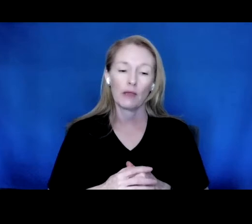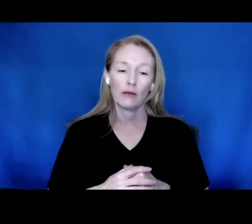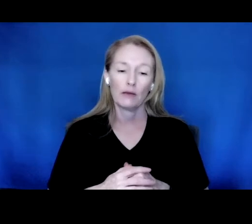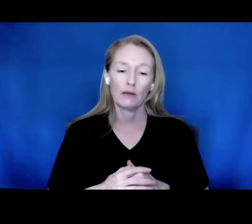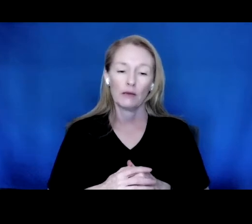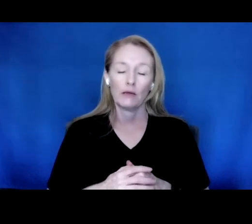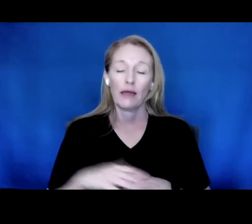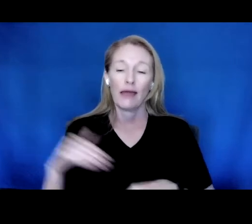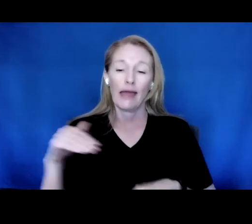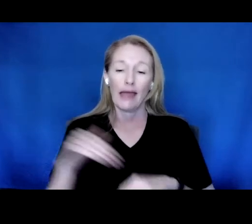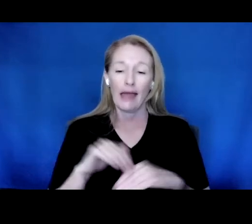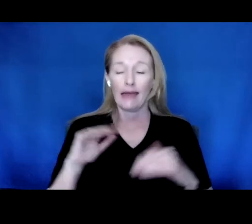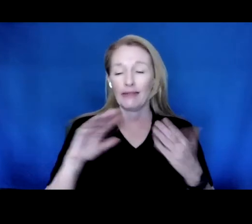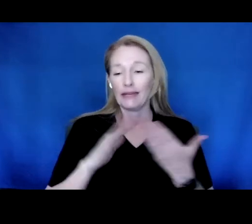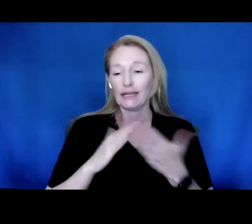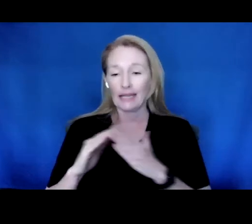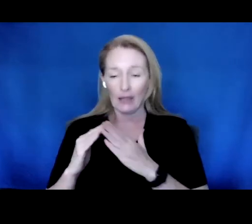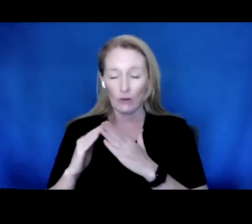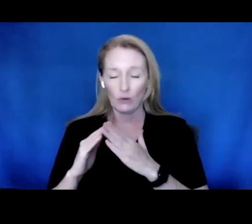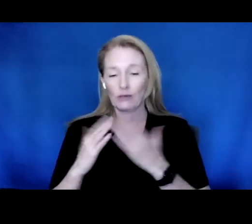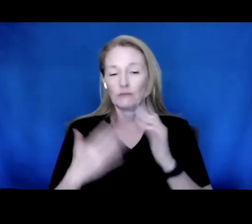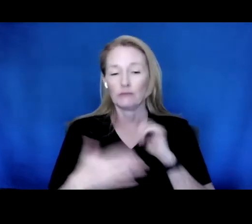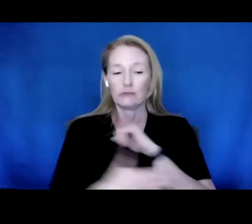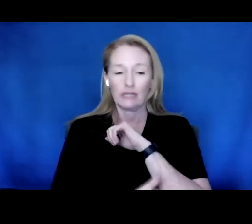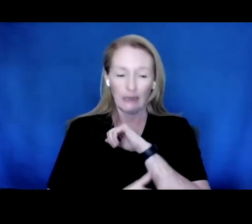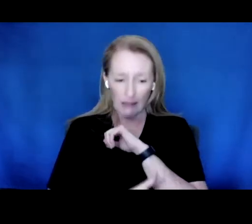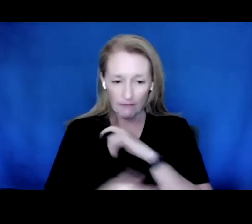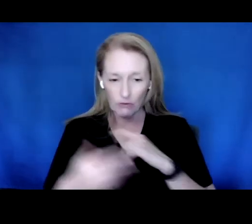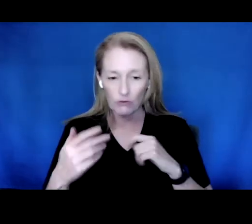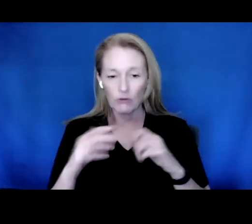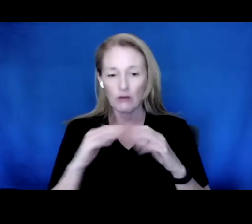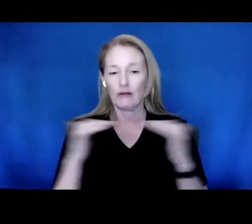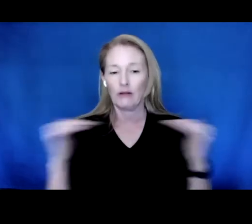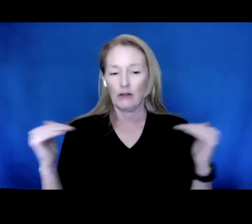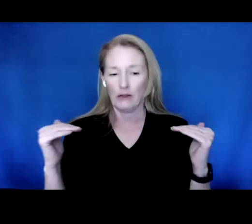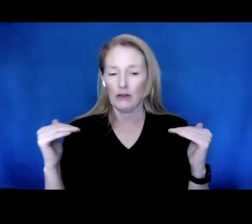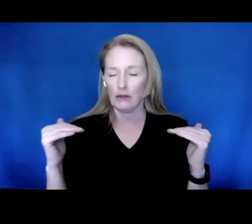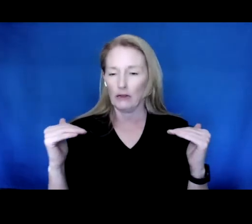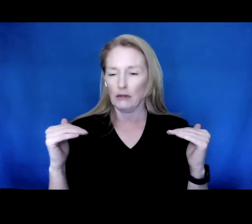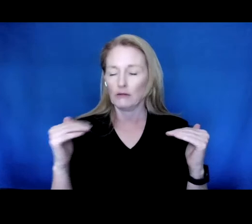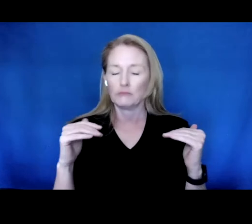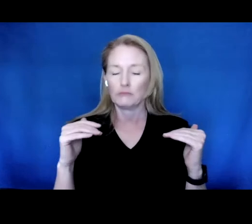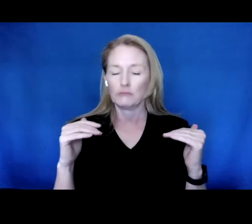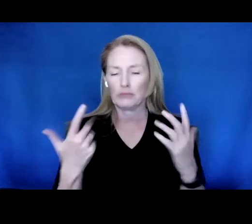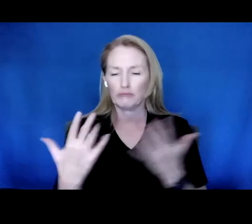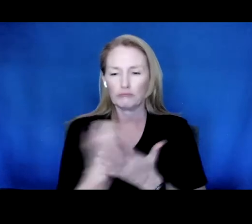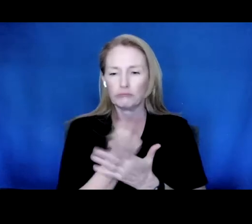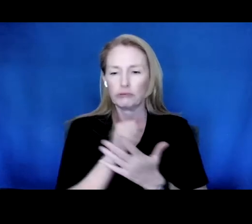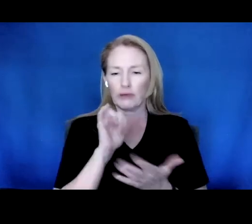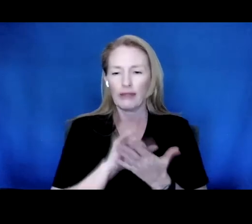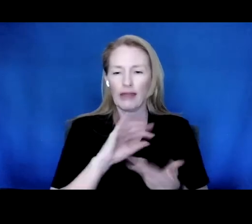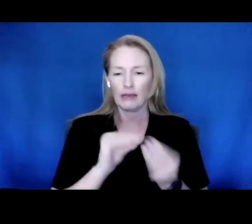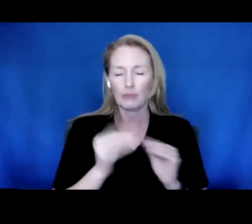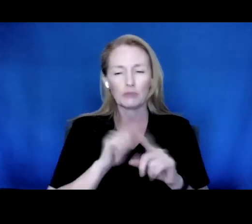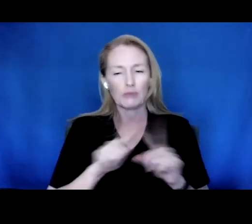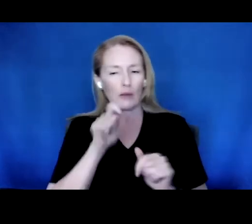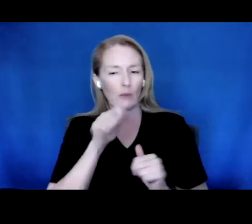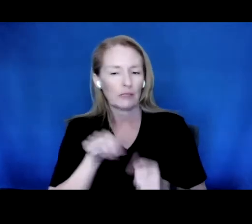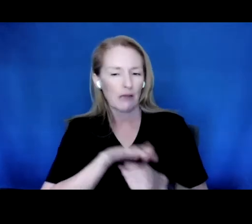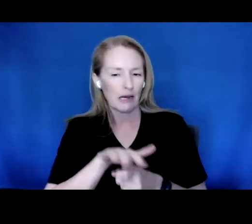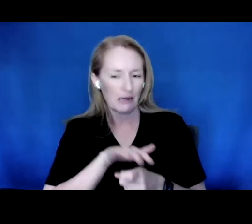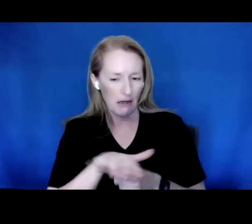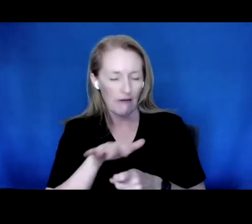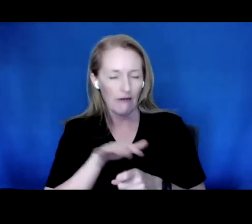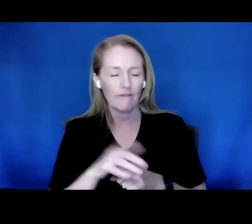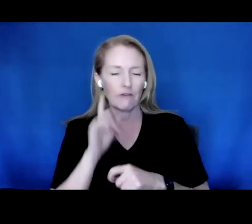designed for, but there actually were not enough deaths for us to be able to conduct phase 1 and phase 2 fully